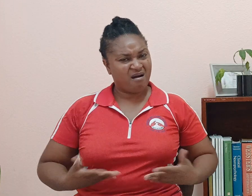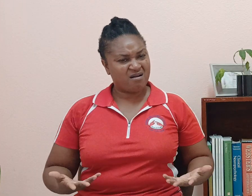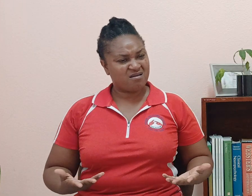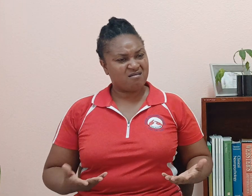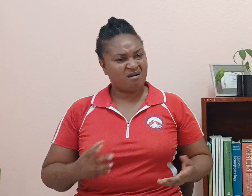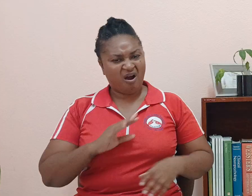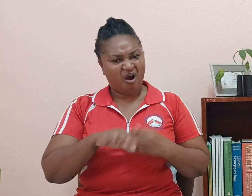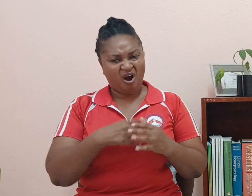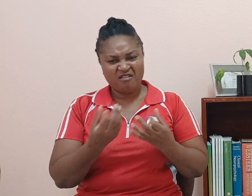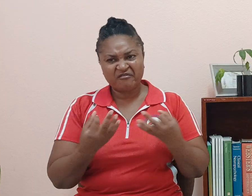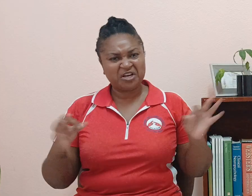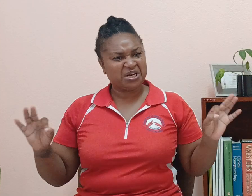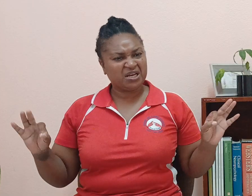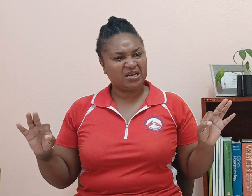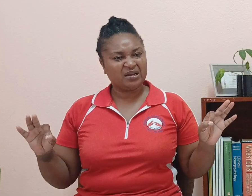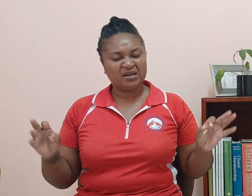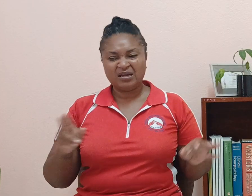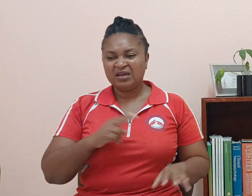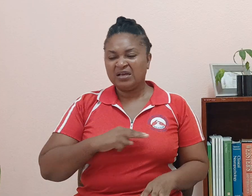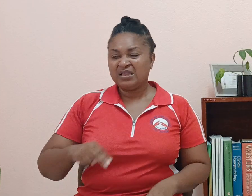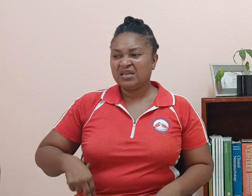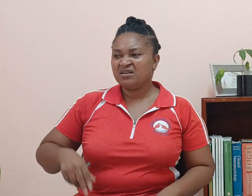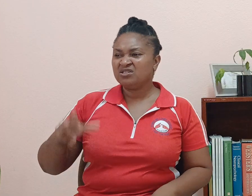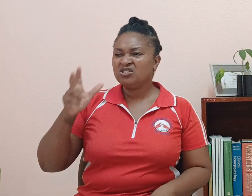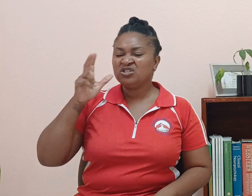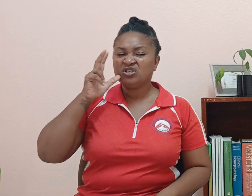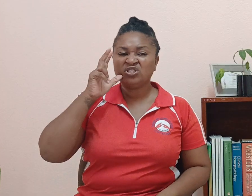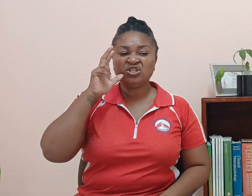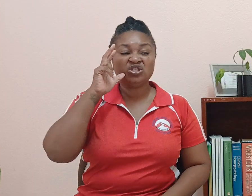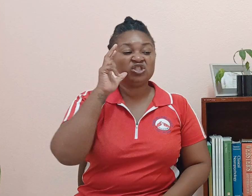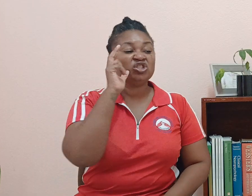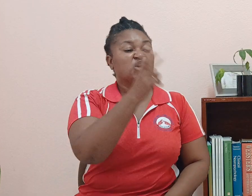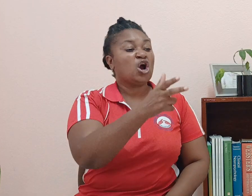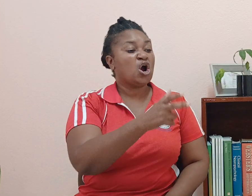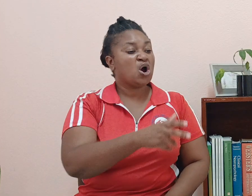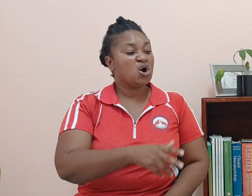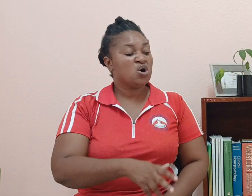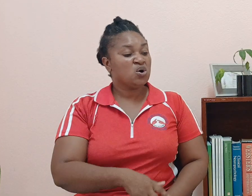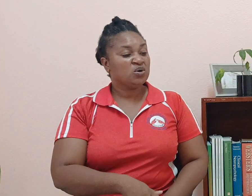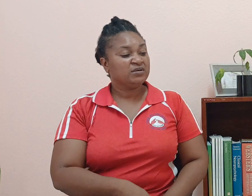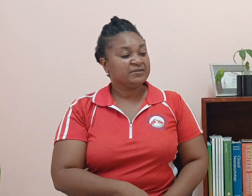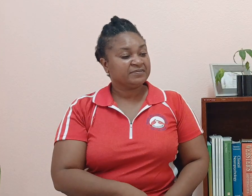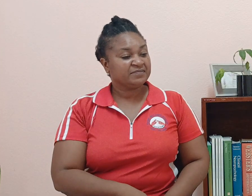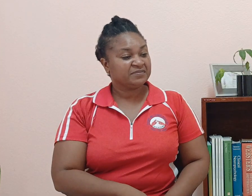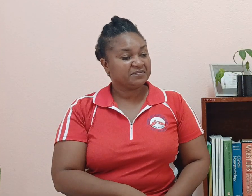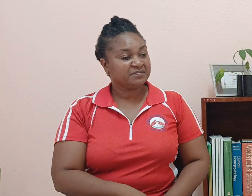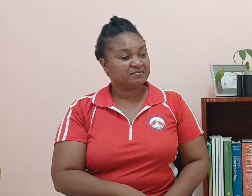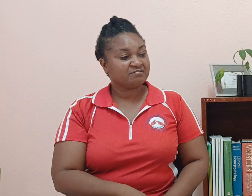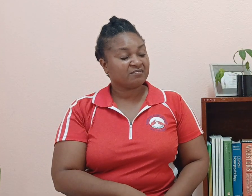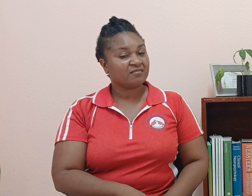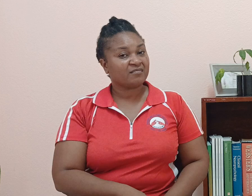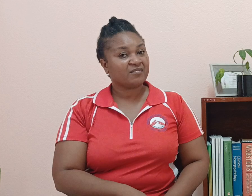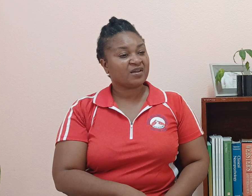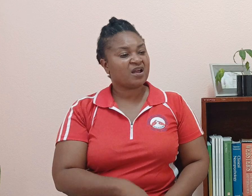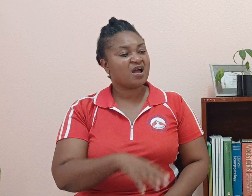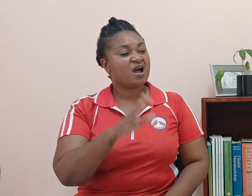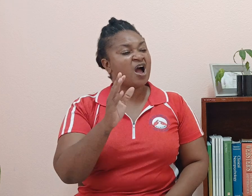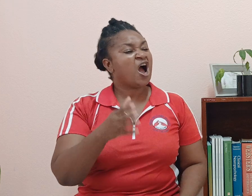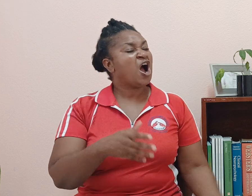The king shouted out to the 3 young Hebrew men and ordered them to come to